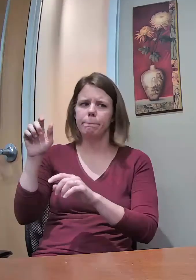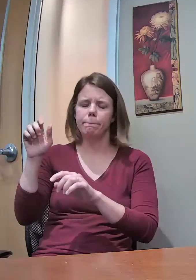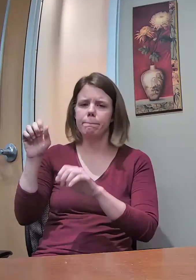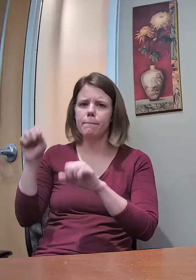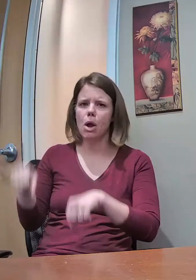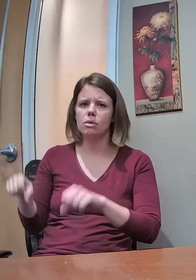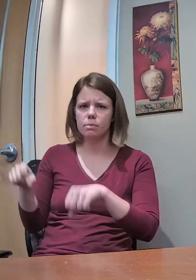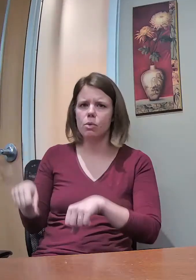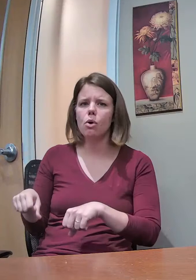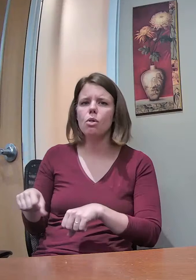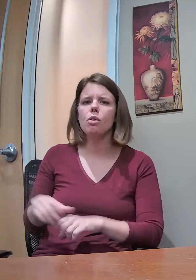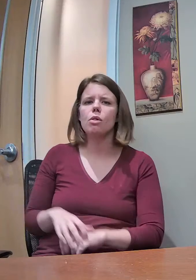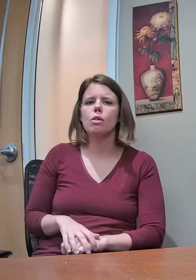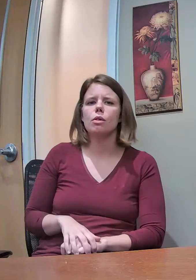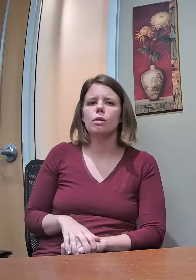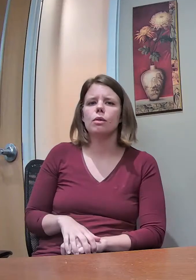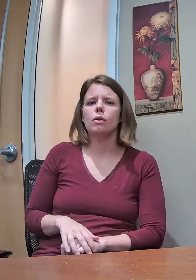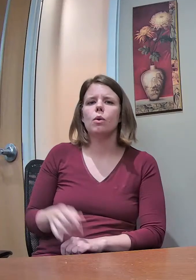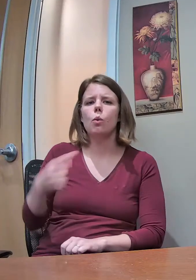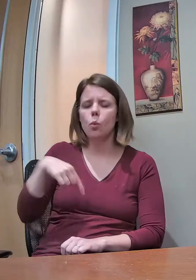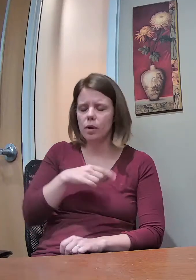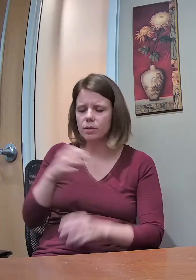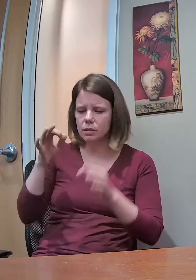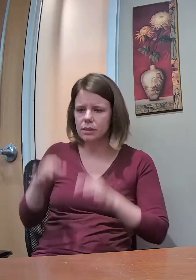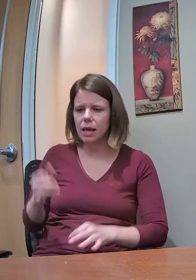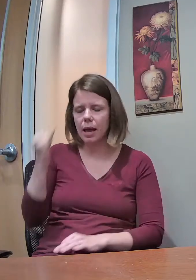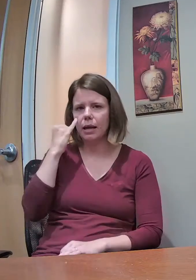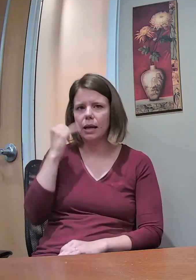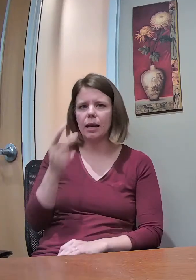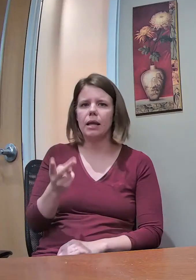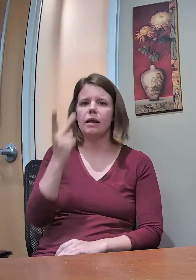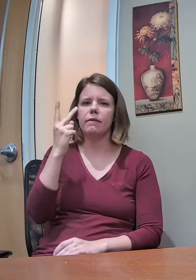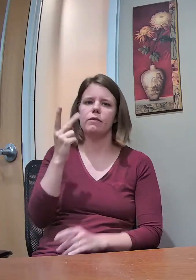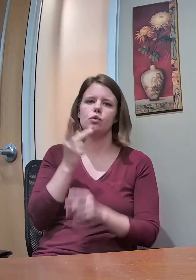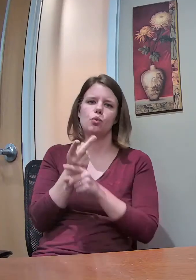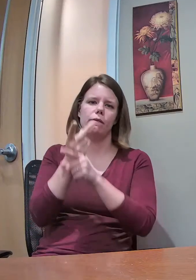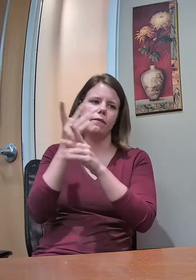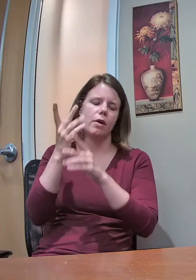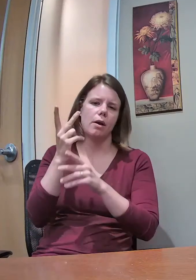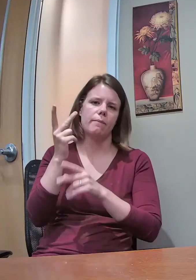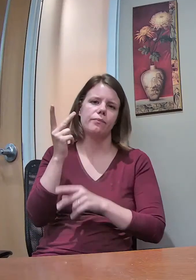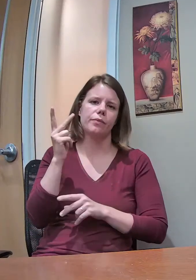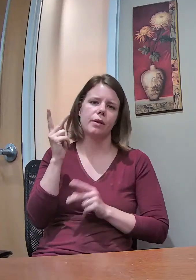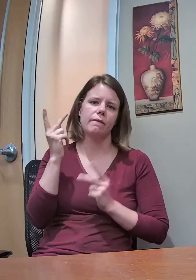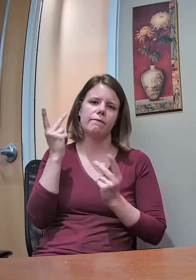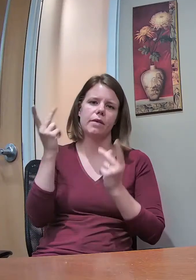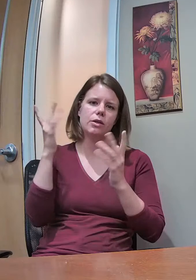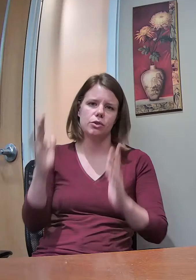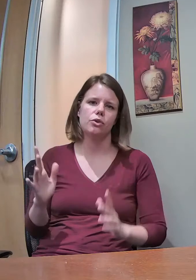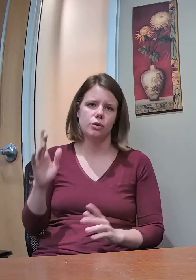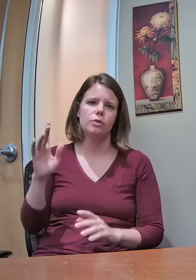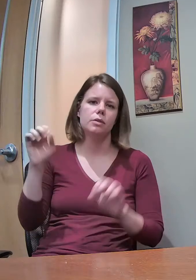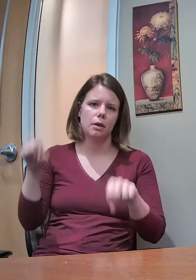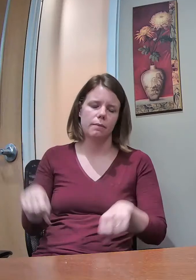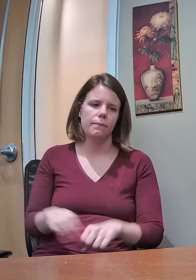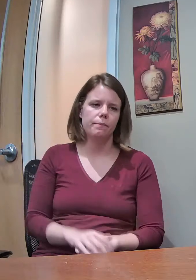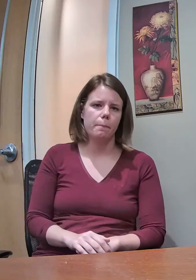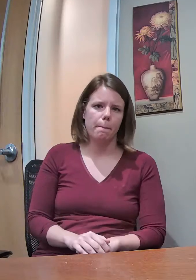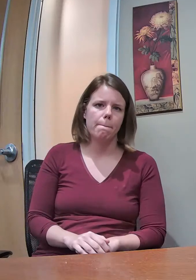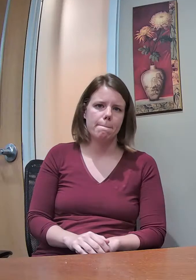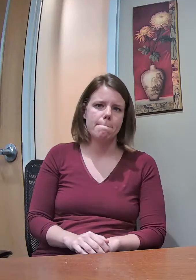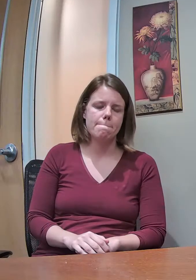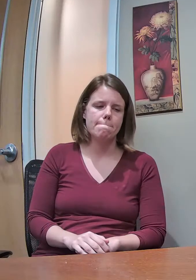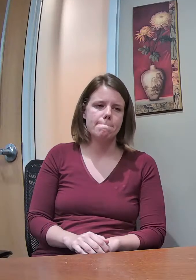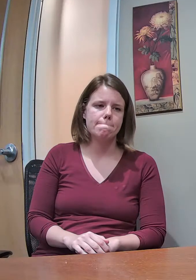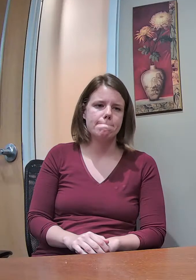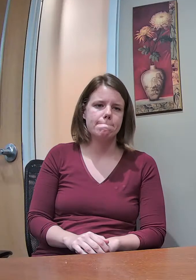of physical functioning, type and level of assistance that is required to support the resident in participating